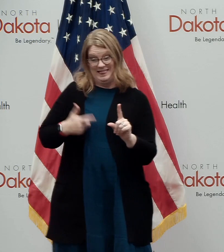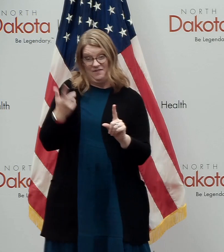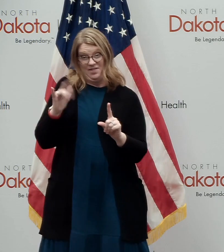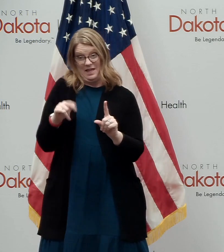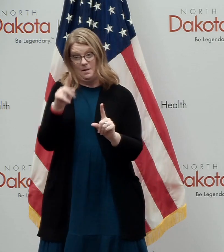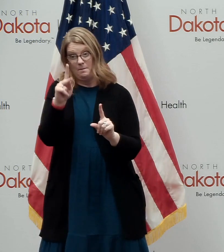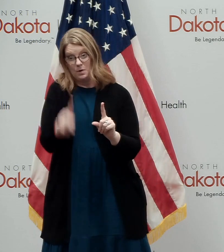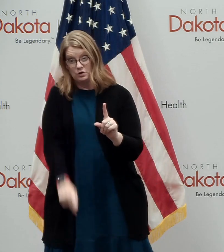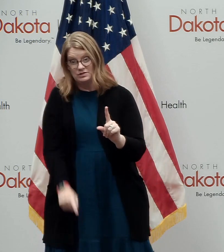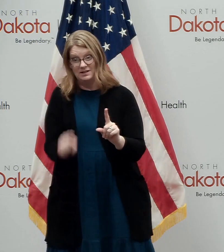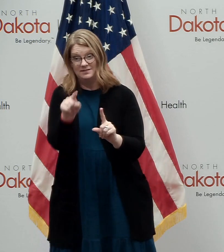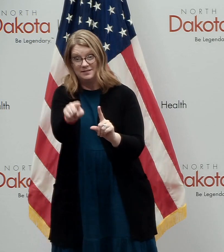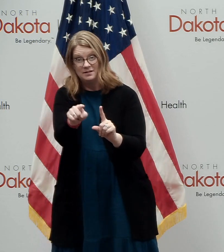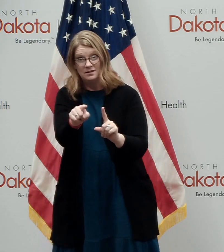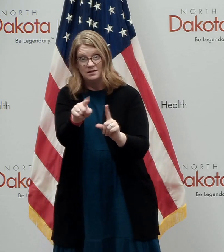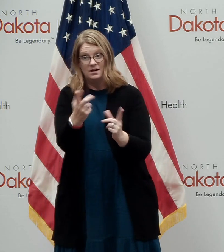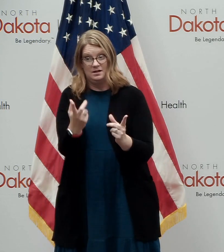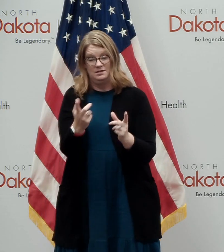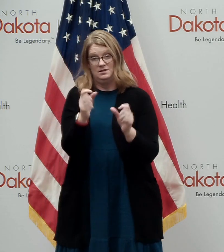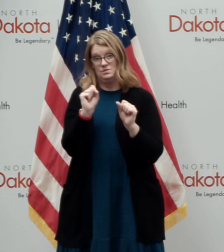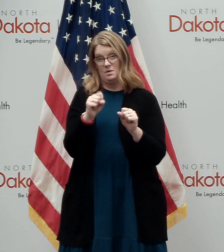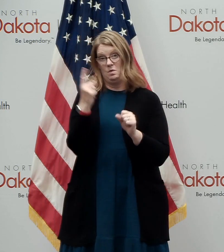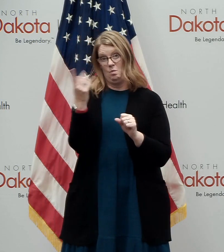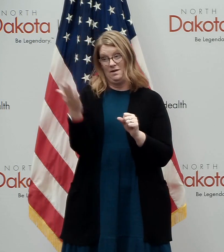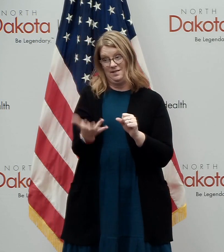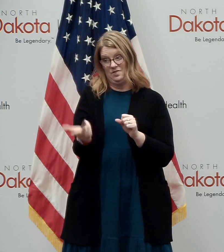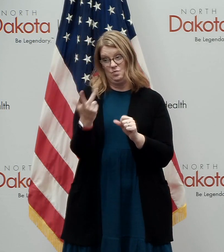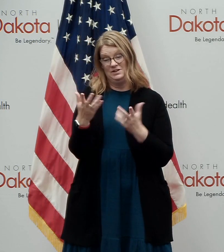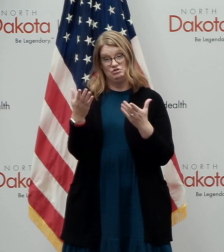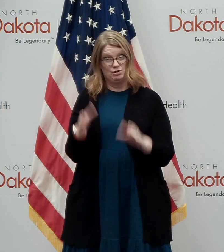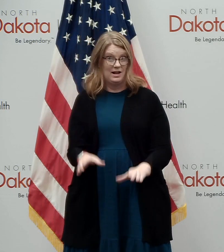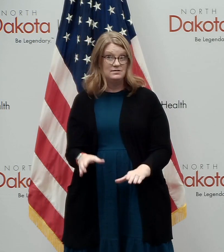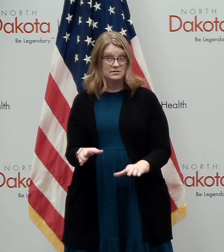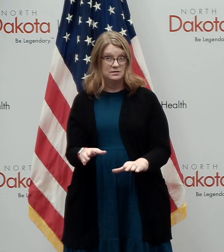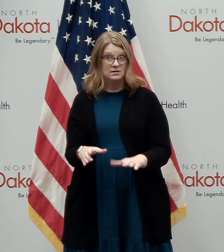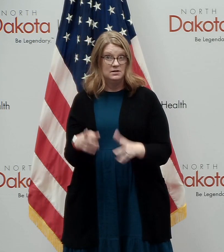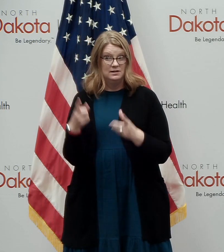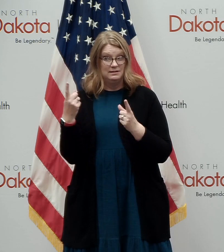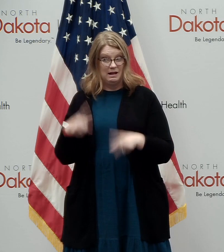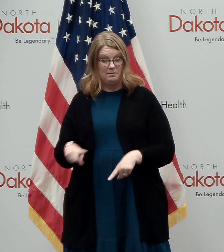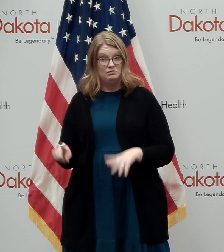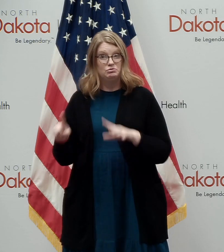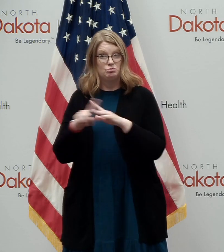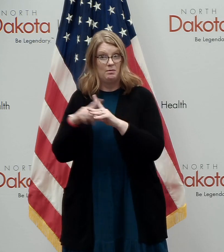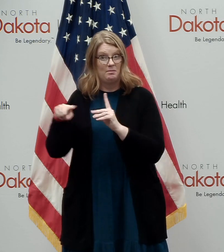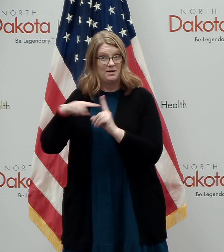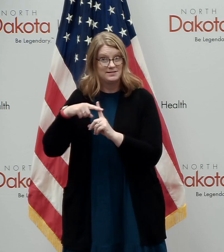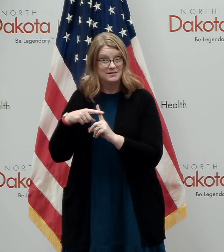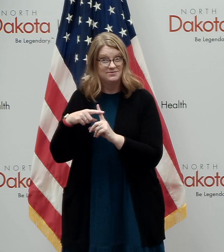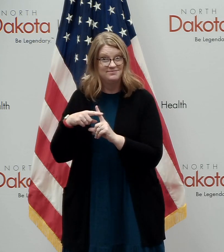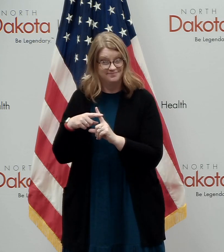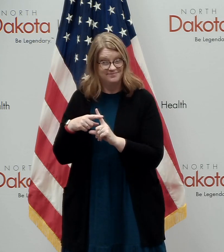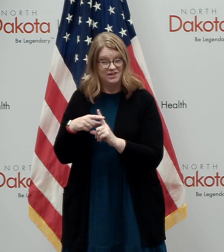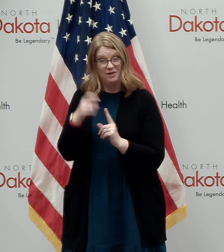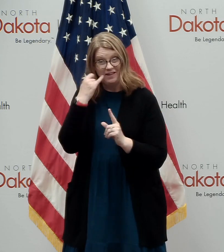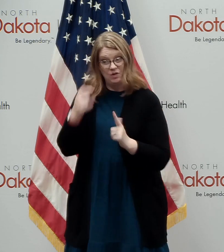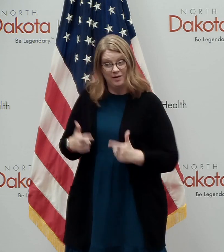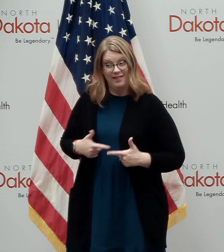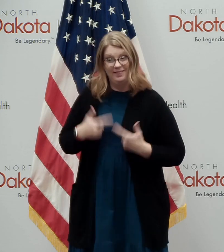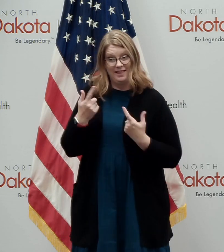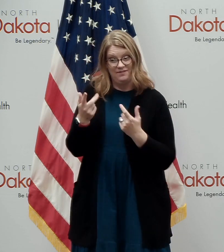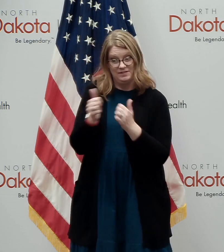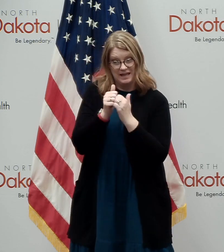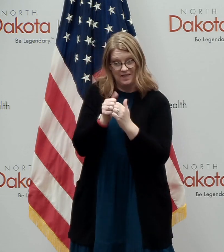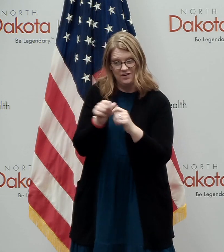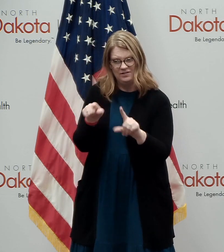who's positive, and we now know that there's probably a 1 in 3 chance that you may turn up positive yourself, you would probably also